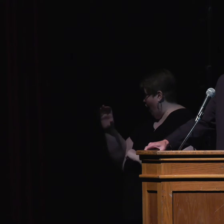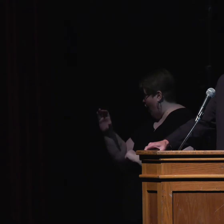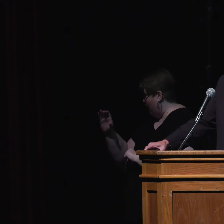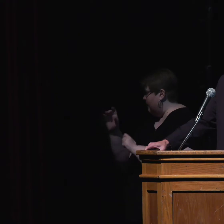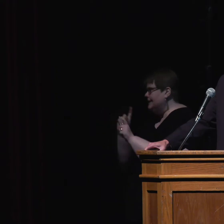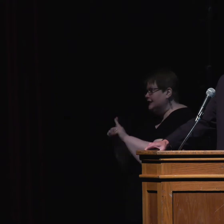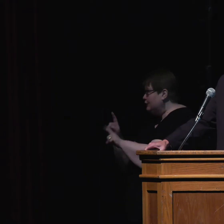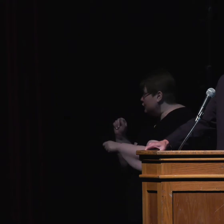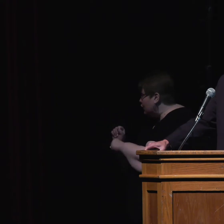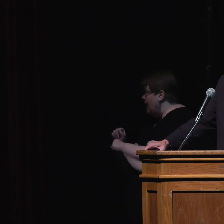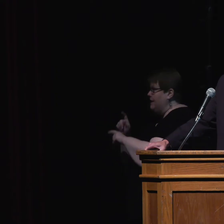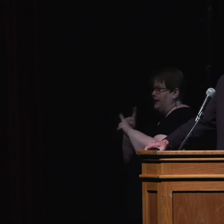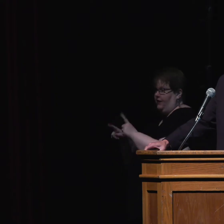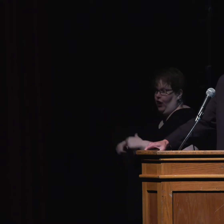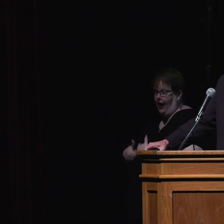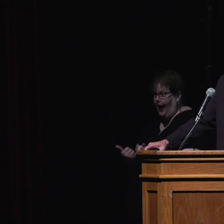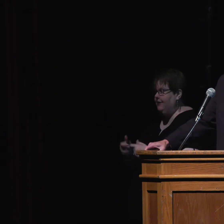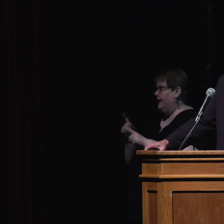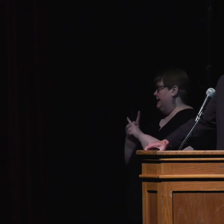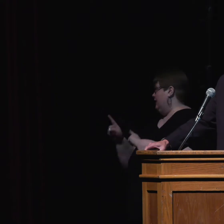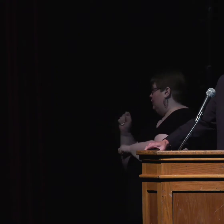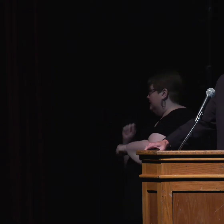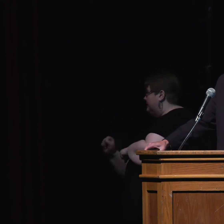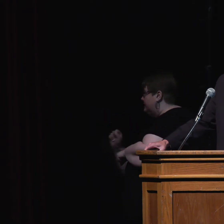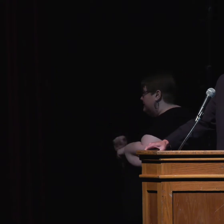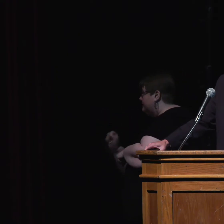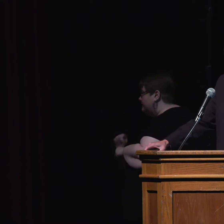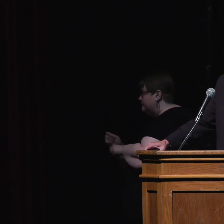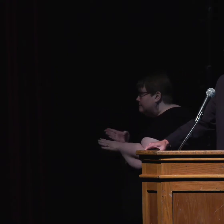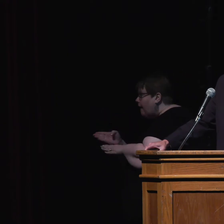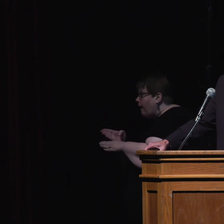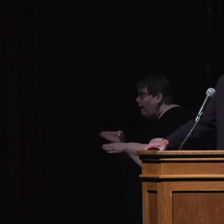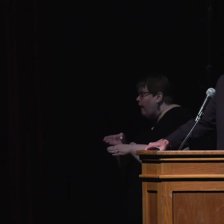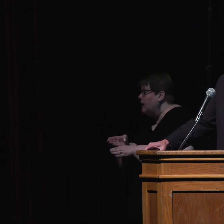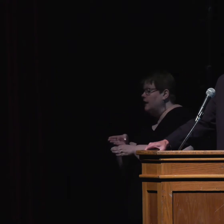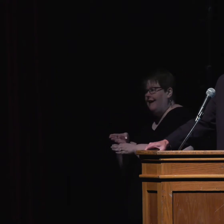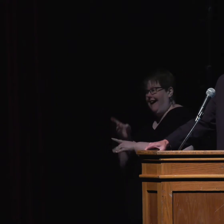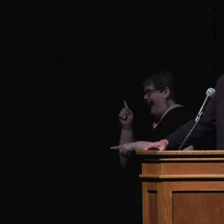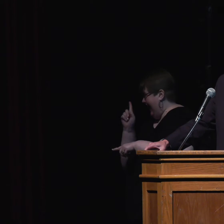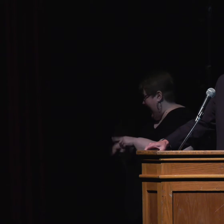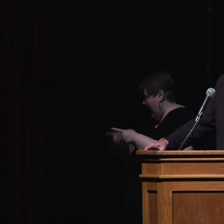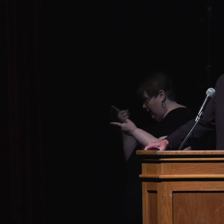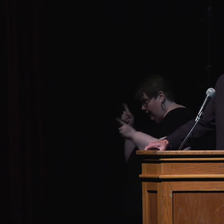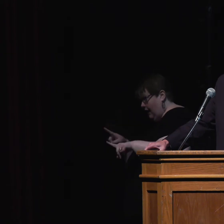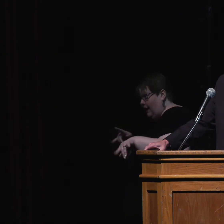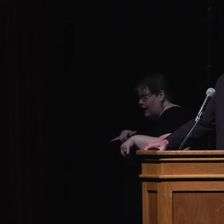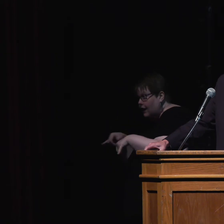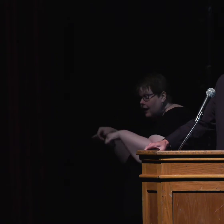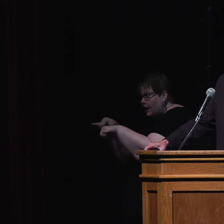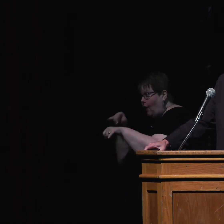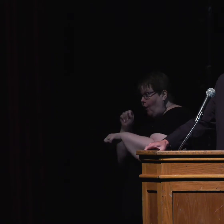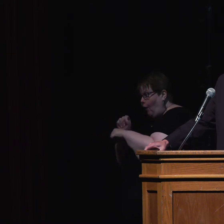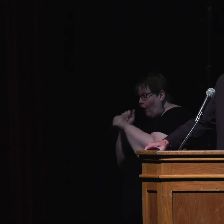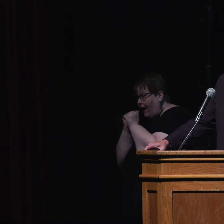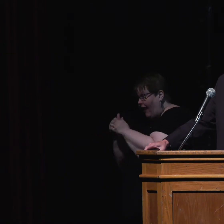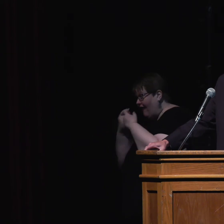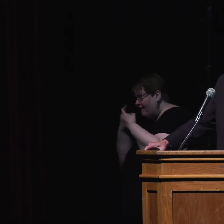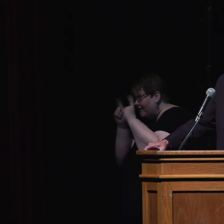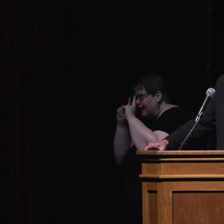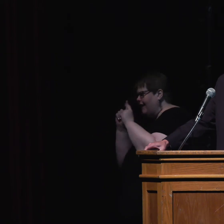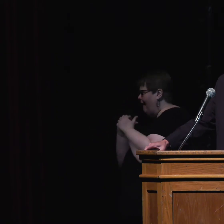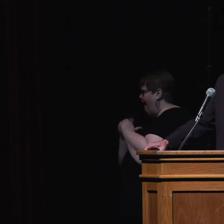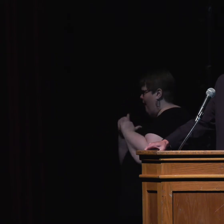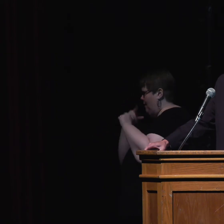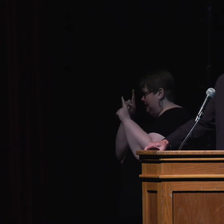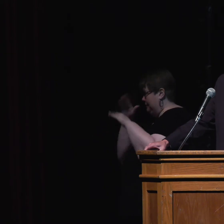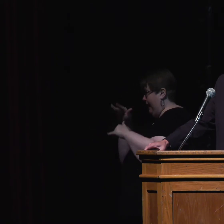with different jobs and different lives and different tasks can't get on the same page, can't work together effectively, how can we expect